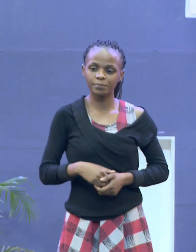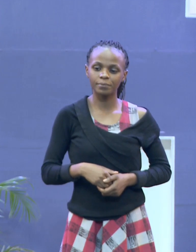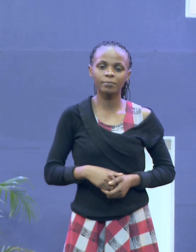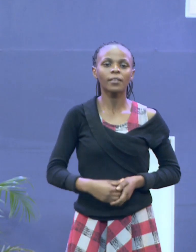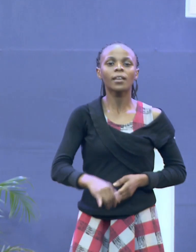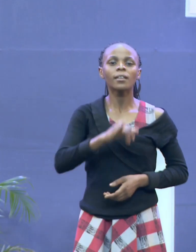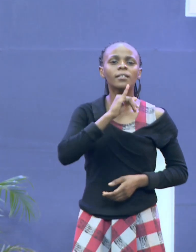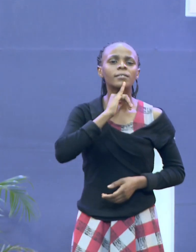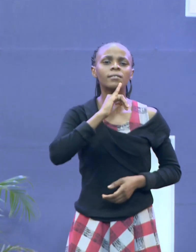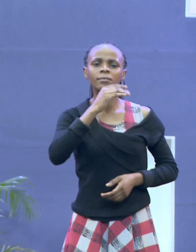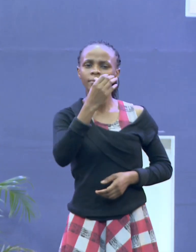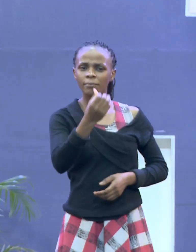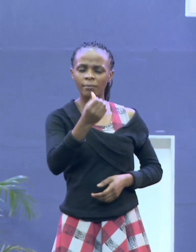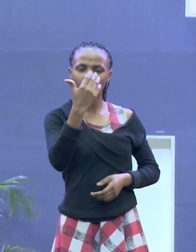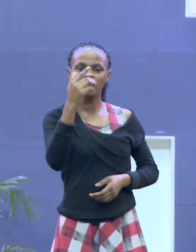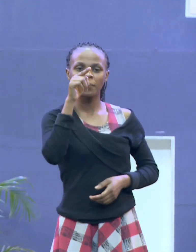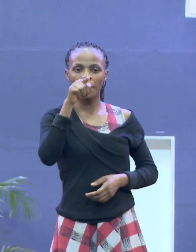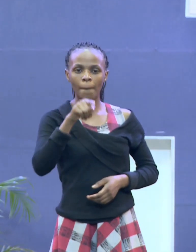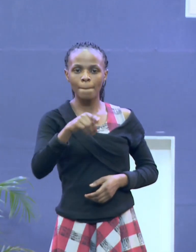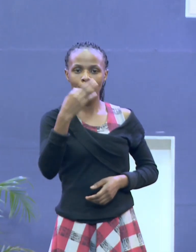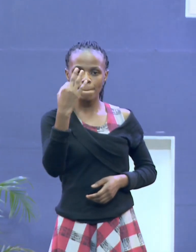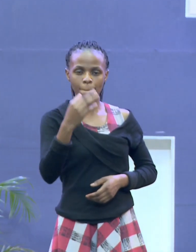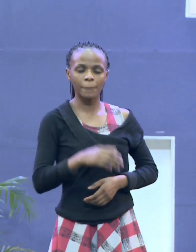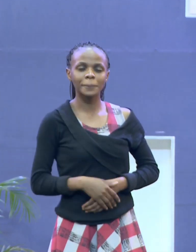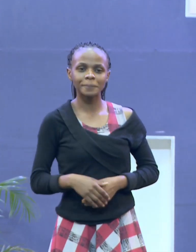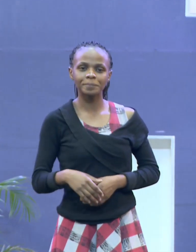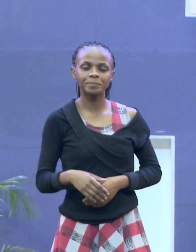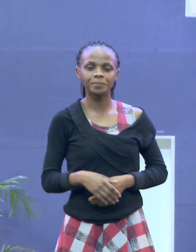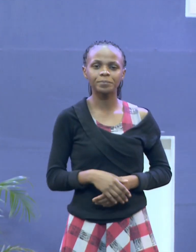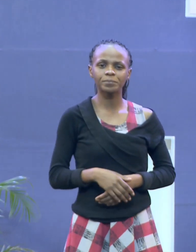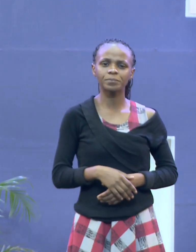Isaiah chapter 65 verses 3. Isaiah nkaga mtano rokusatu.